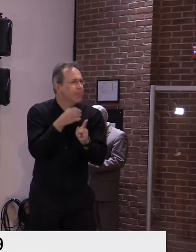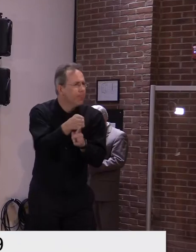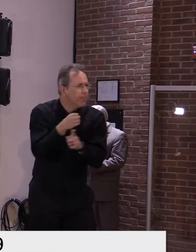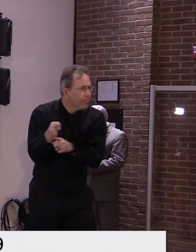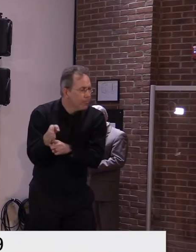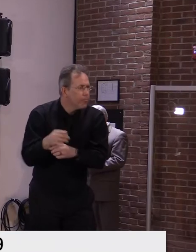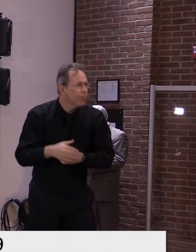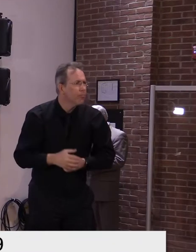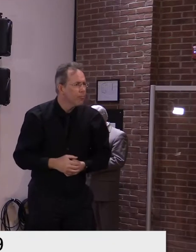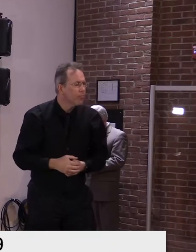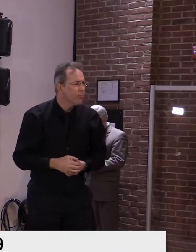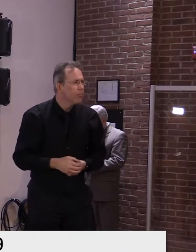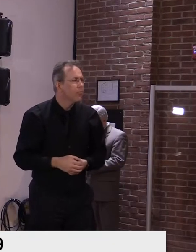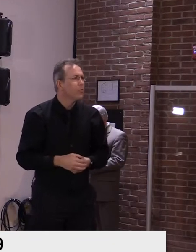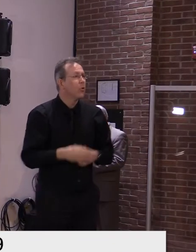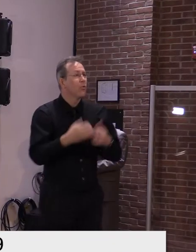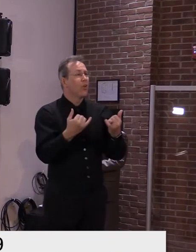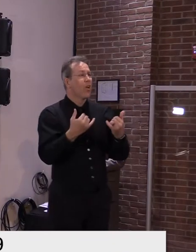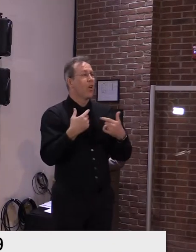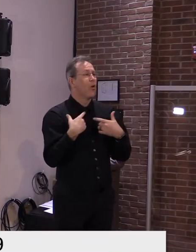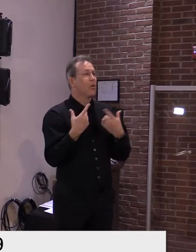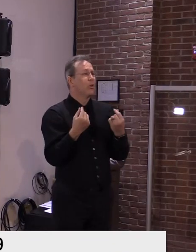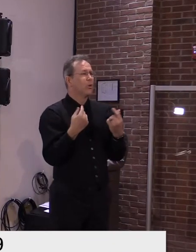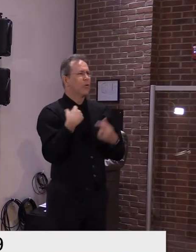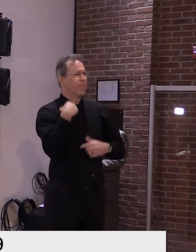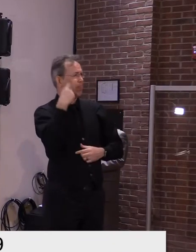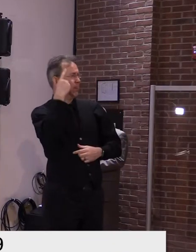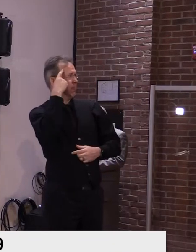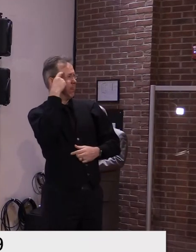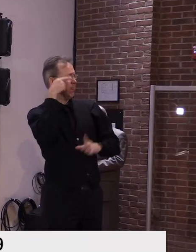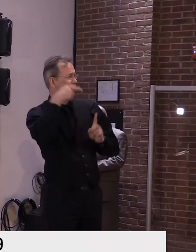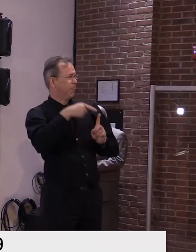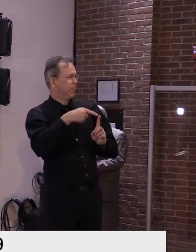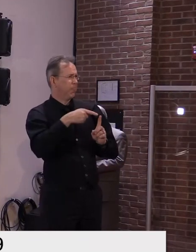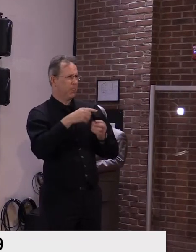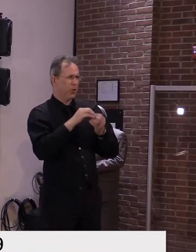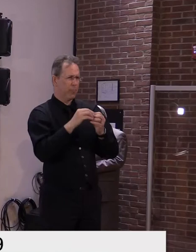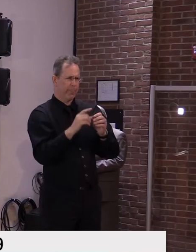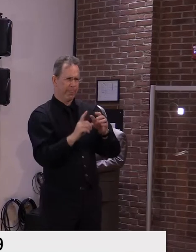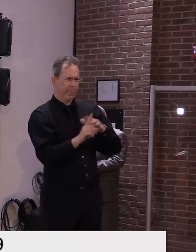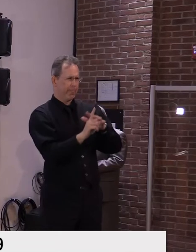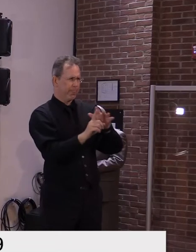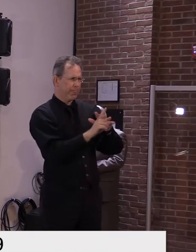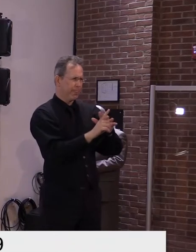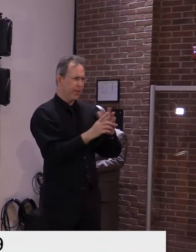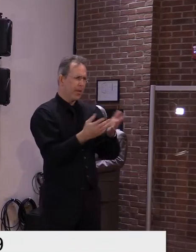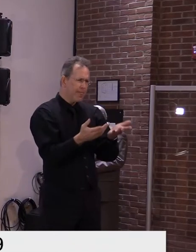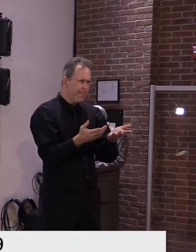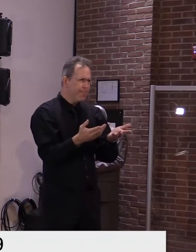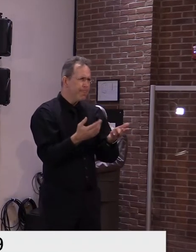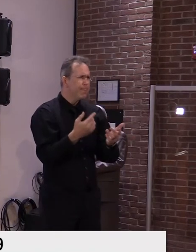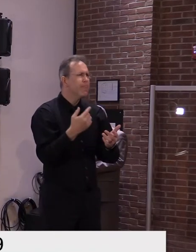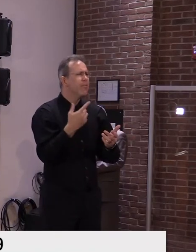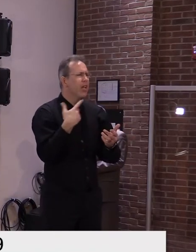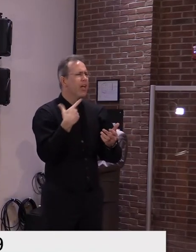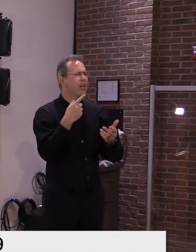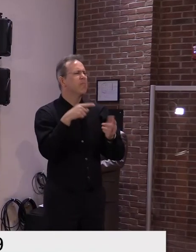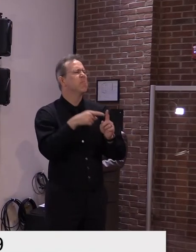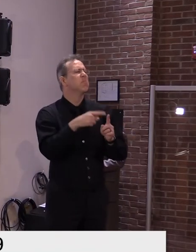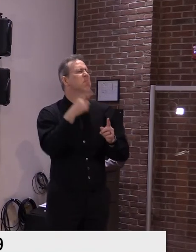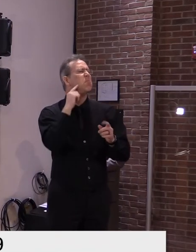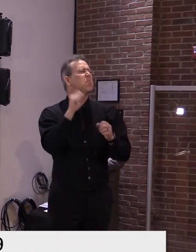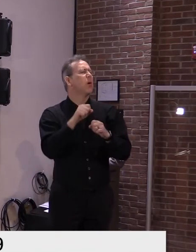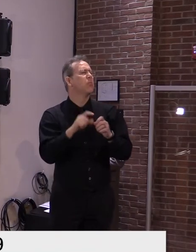spread. And if that's true, when we do send targeted whole genome sequencing